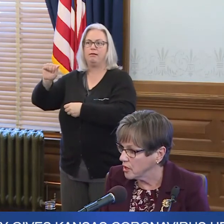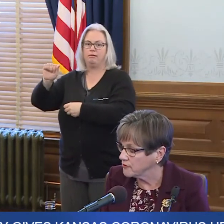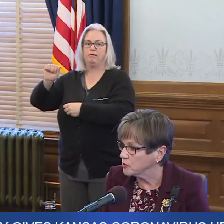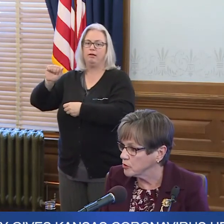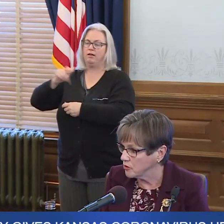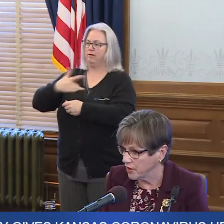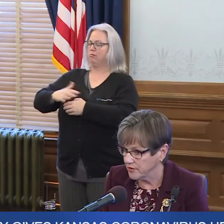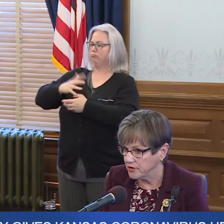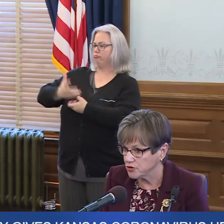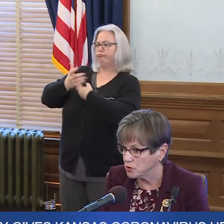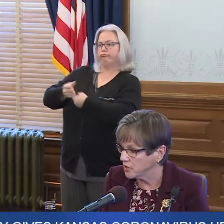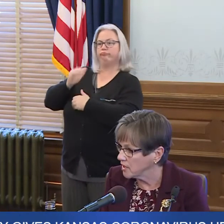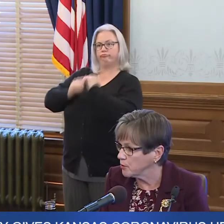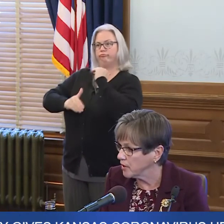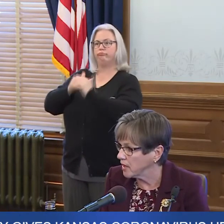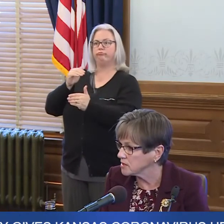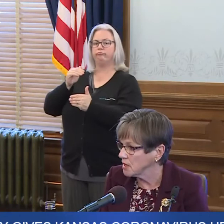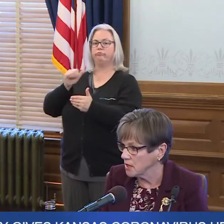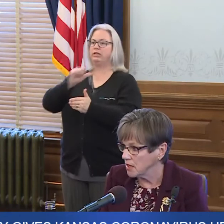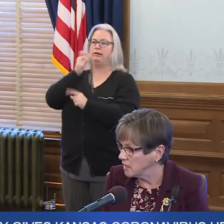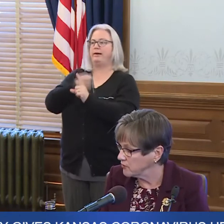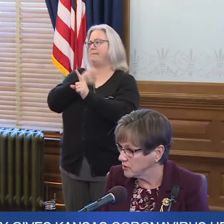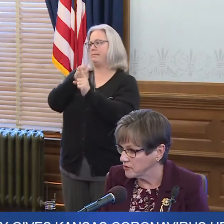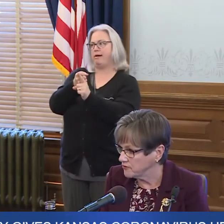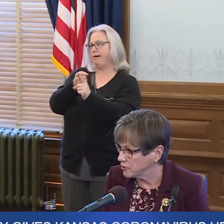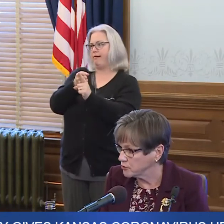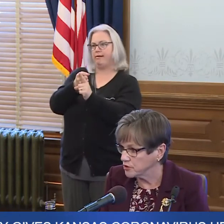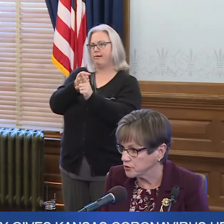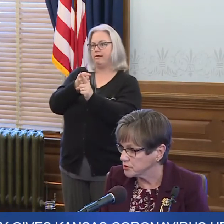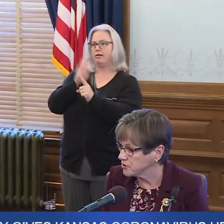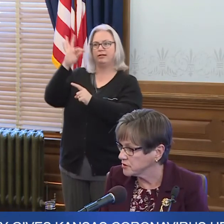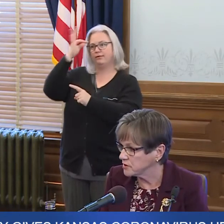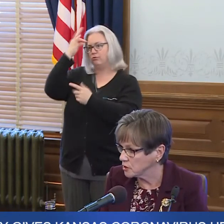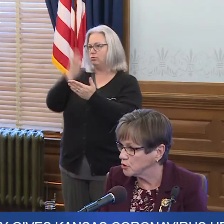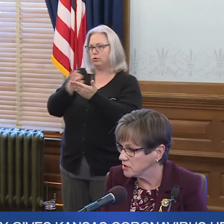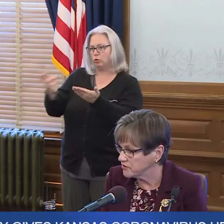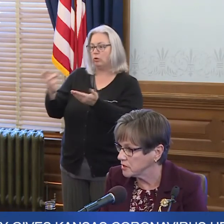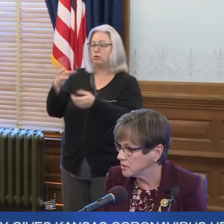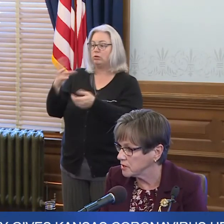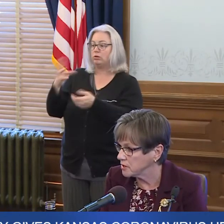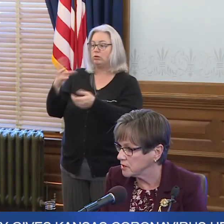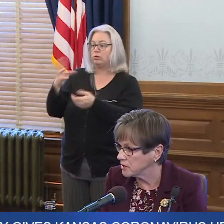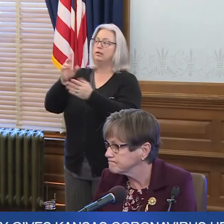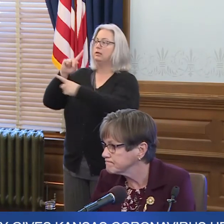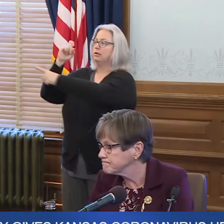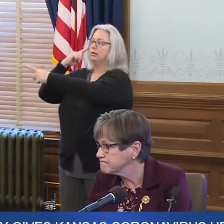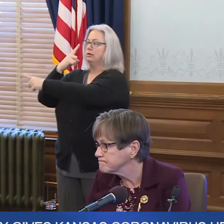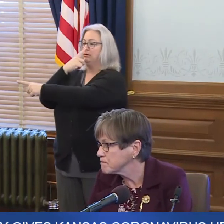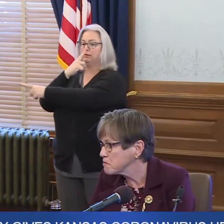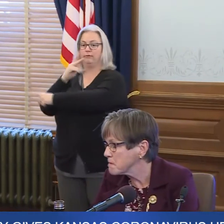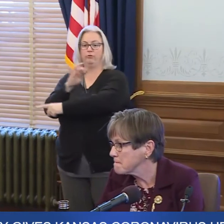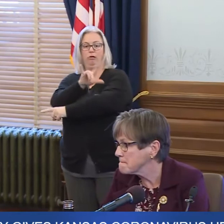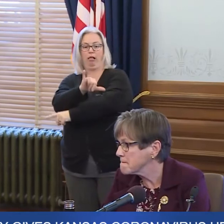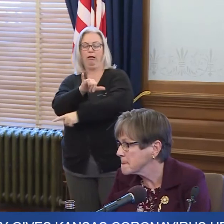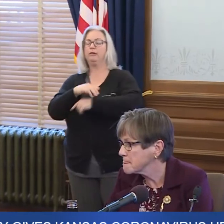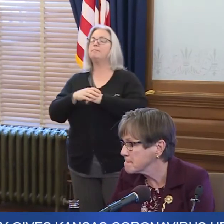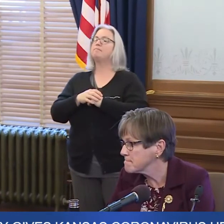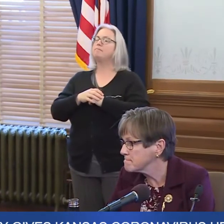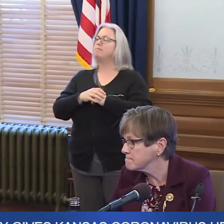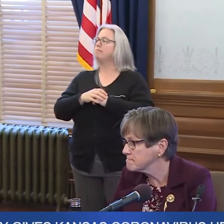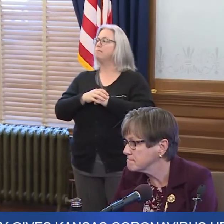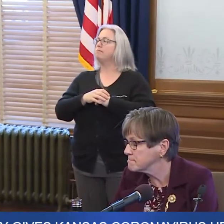very comfortable that this will not impact any of our federal resources, including funding. And I can kind of look at this in